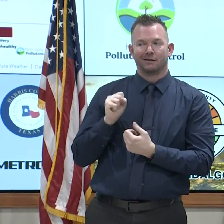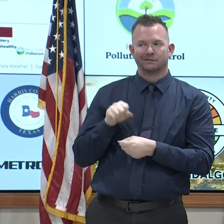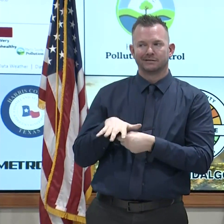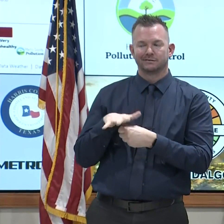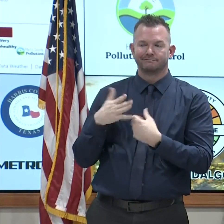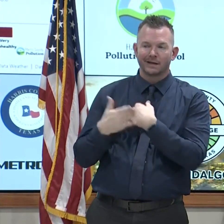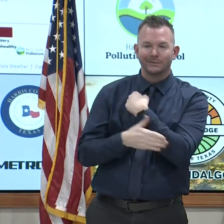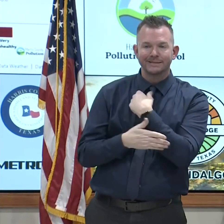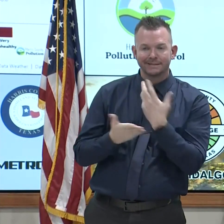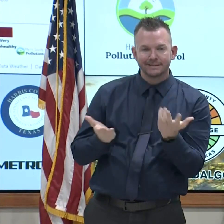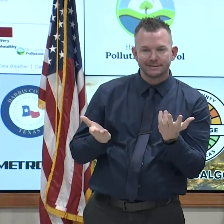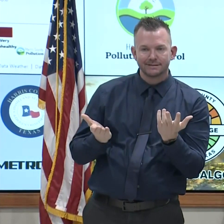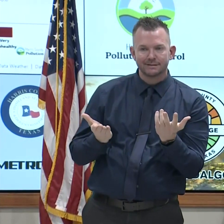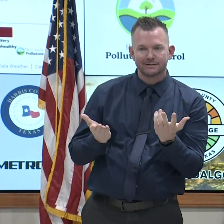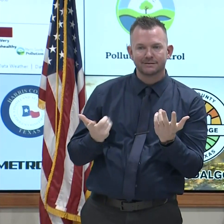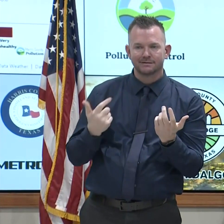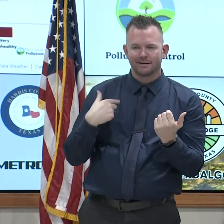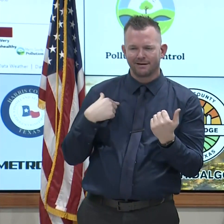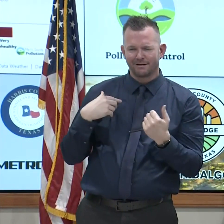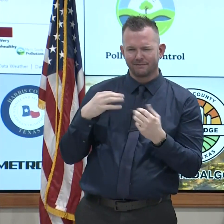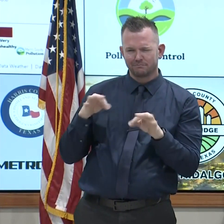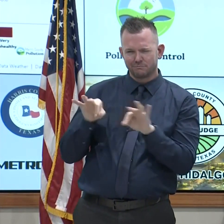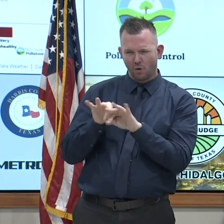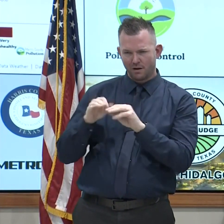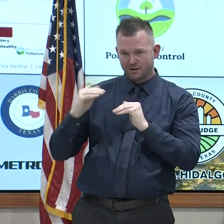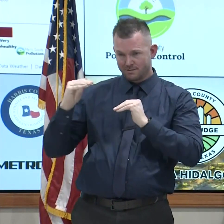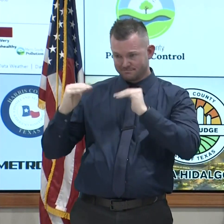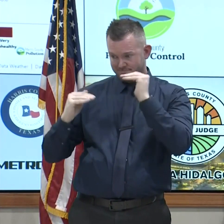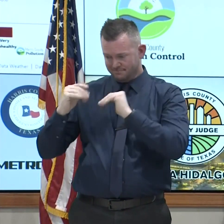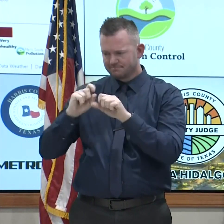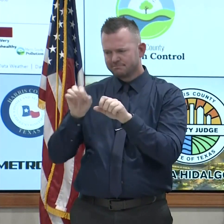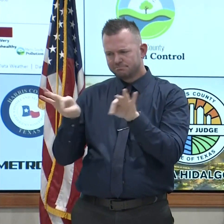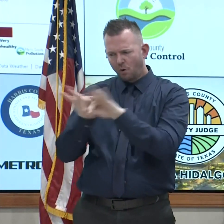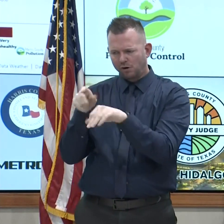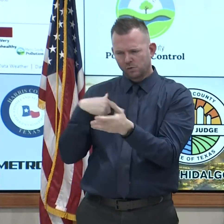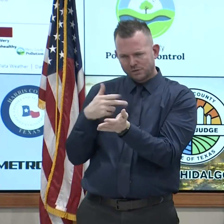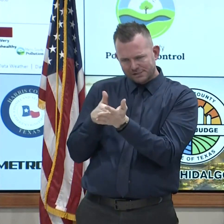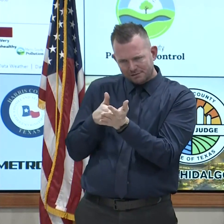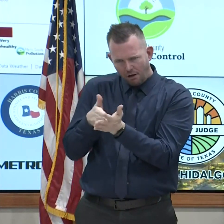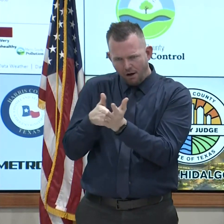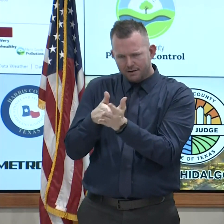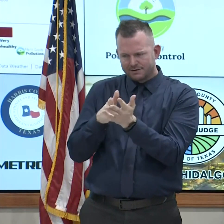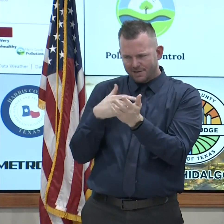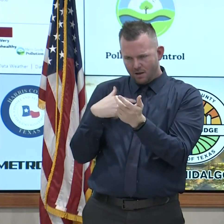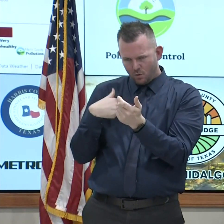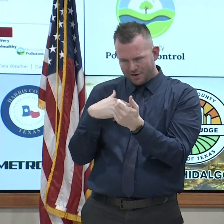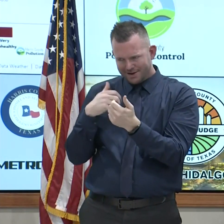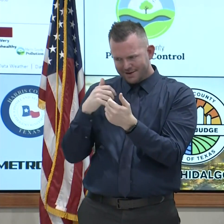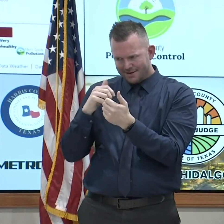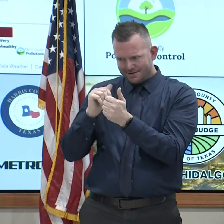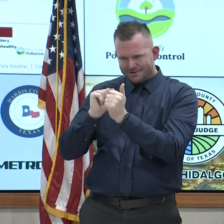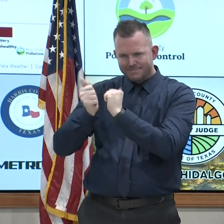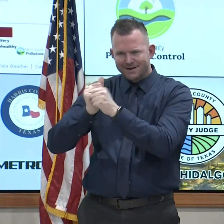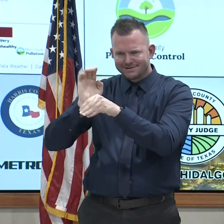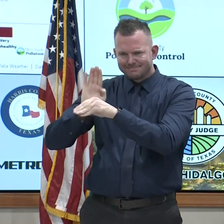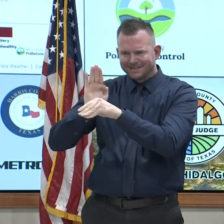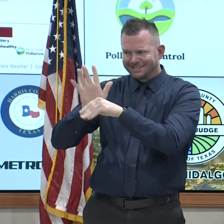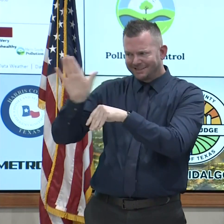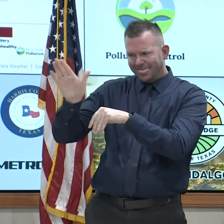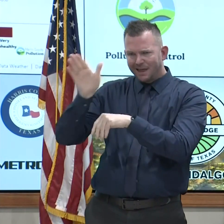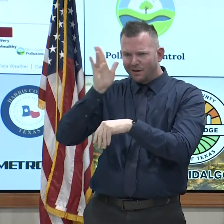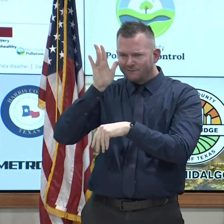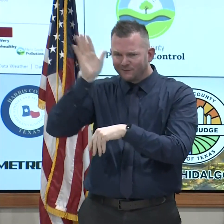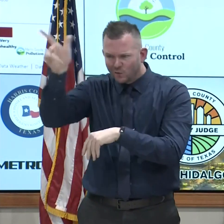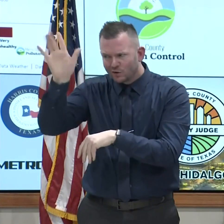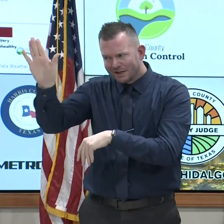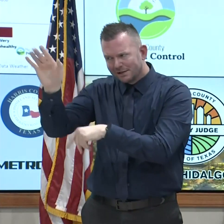balance between making sure that we continue to be a competitive in area, the future of industry, and making sure that we